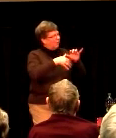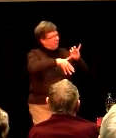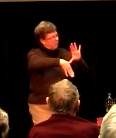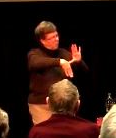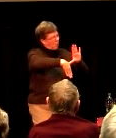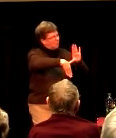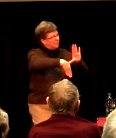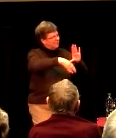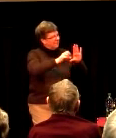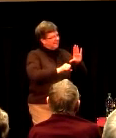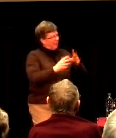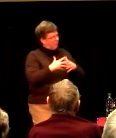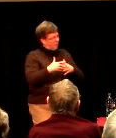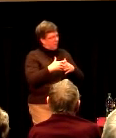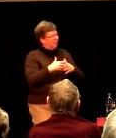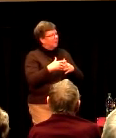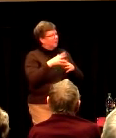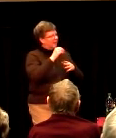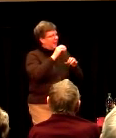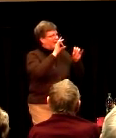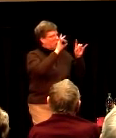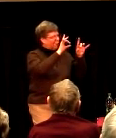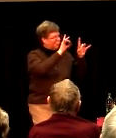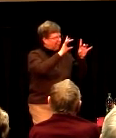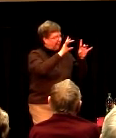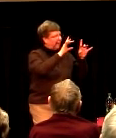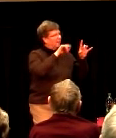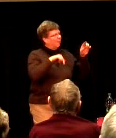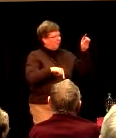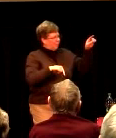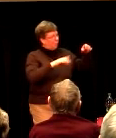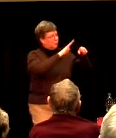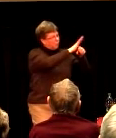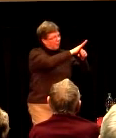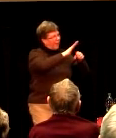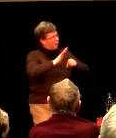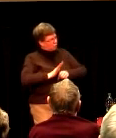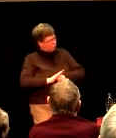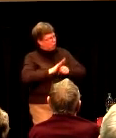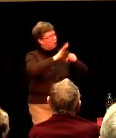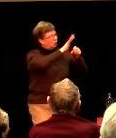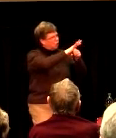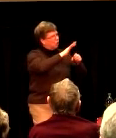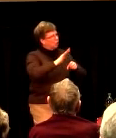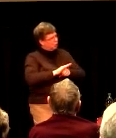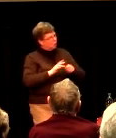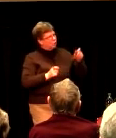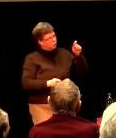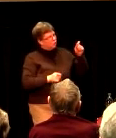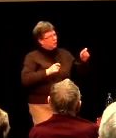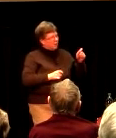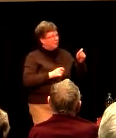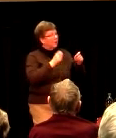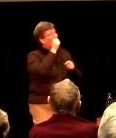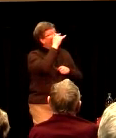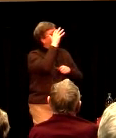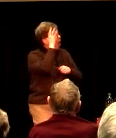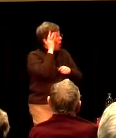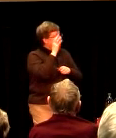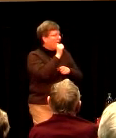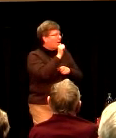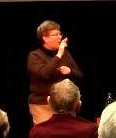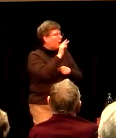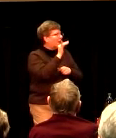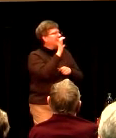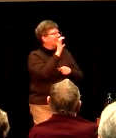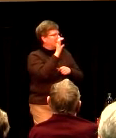coast of Australia. And those pressure systems oscillate back and forth. But we also have the Arctic oscillation, which was first